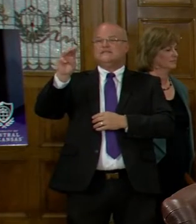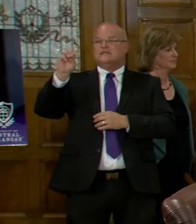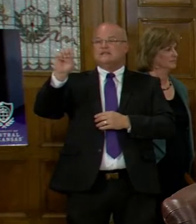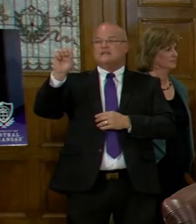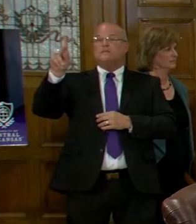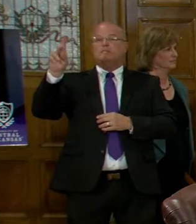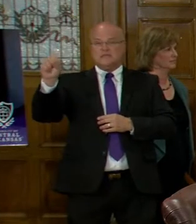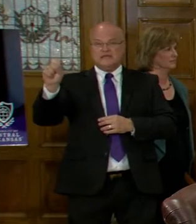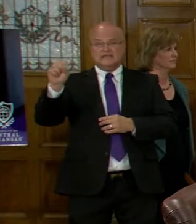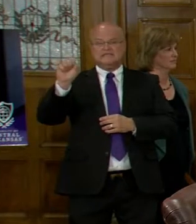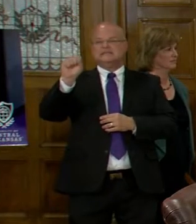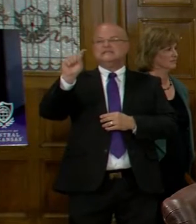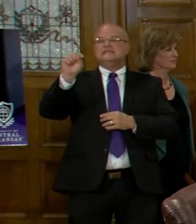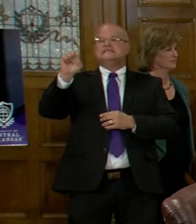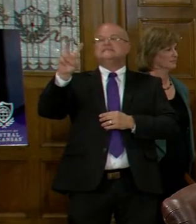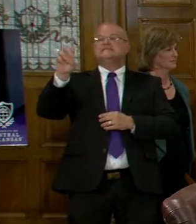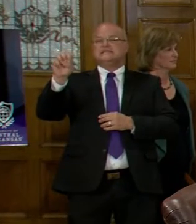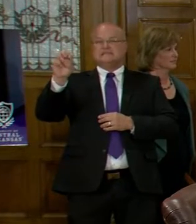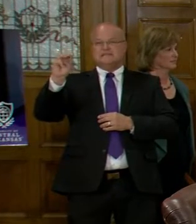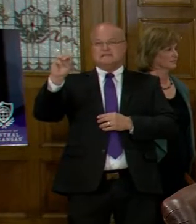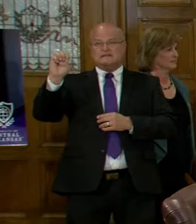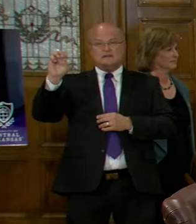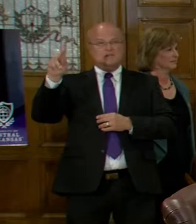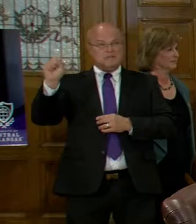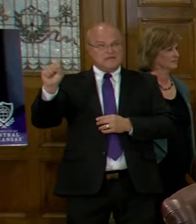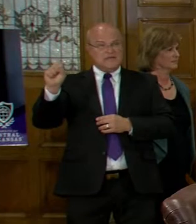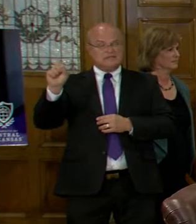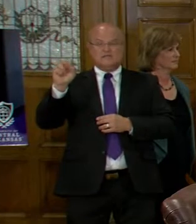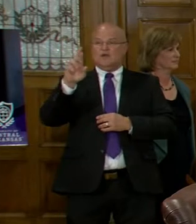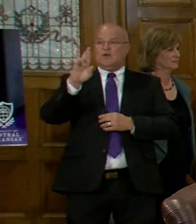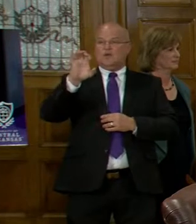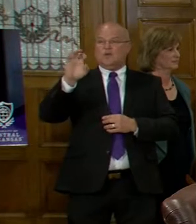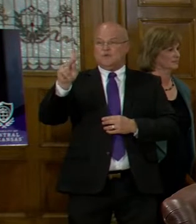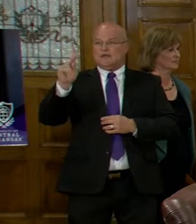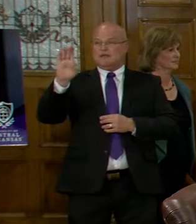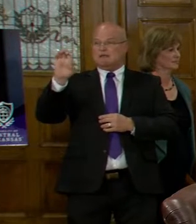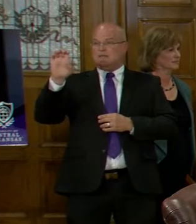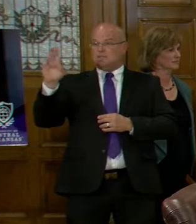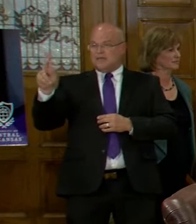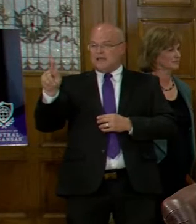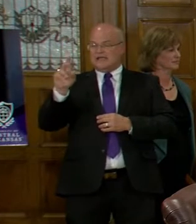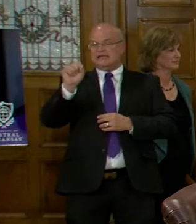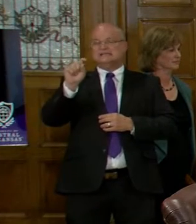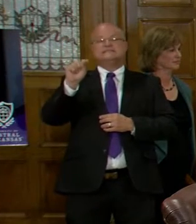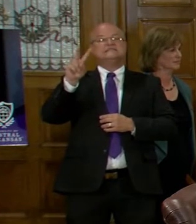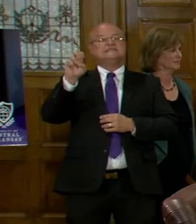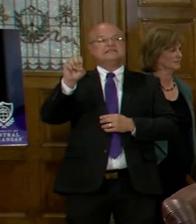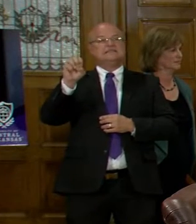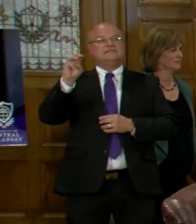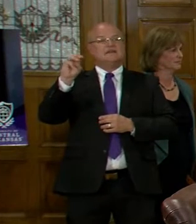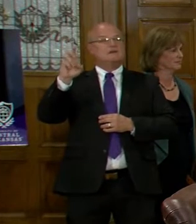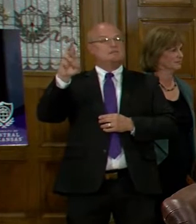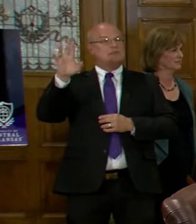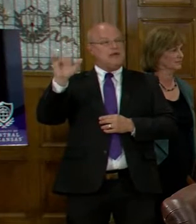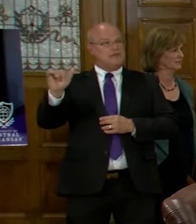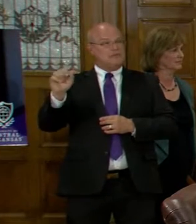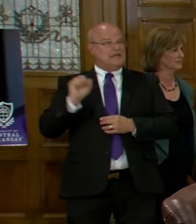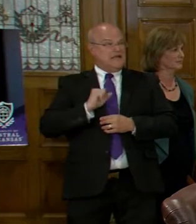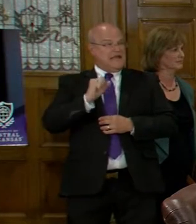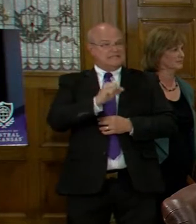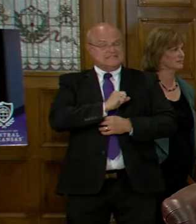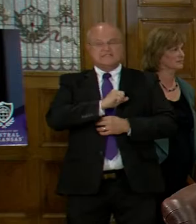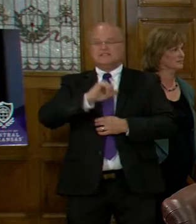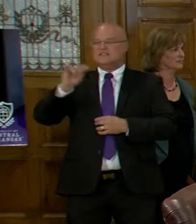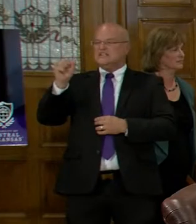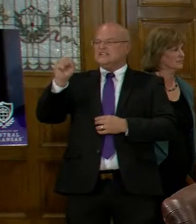Stephen Meeks, appreciate their support, Representative Rick Beck, Representative Steve Maggie, And Senator Jason